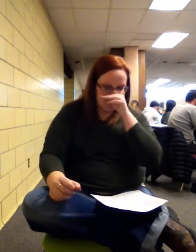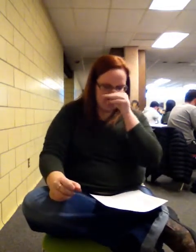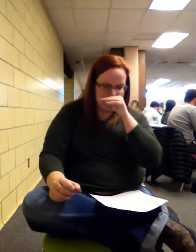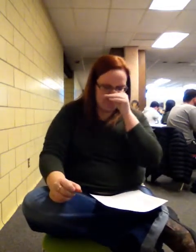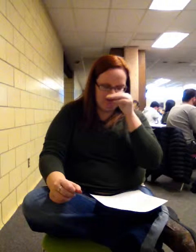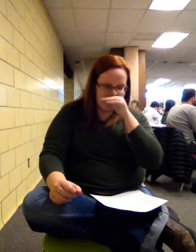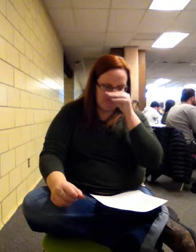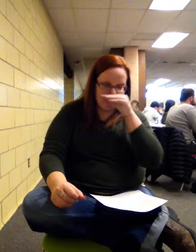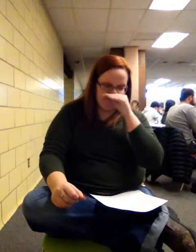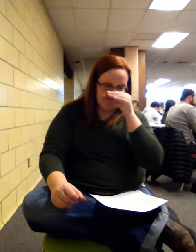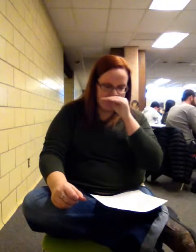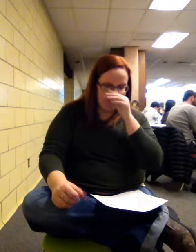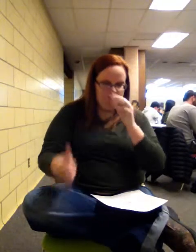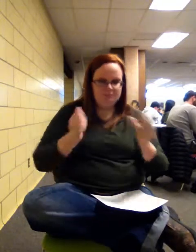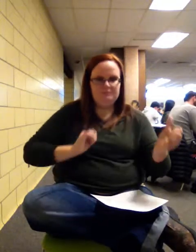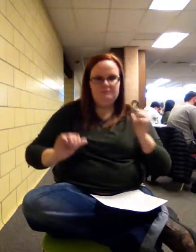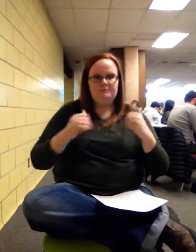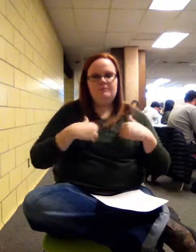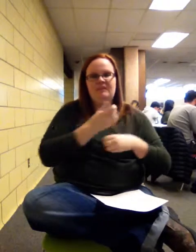So let's pretend like we have a security here.